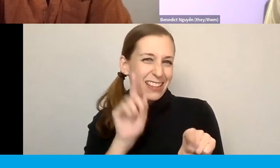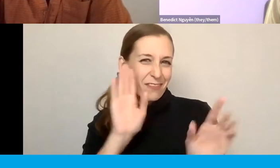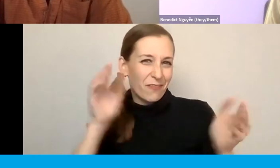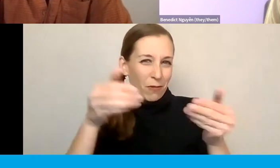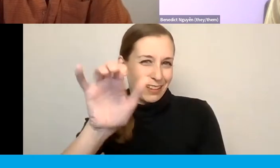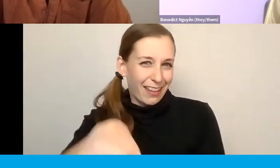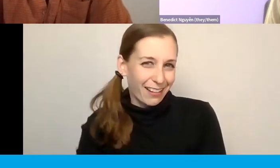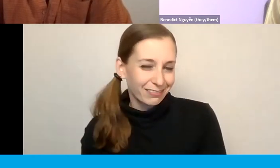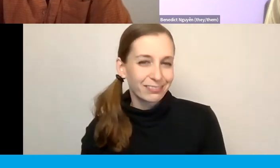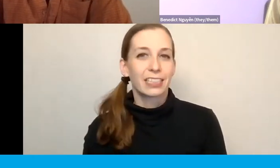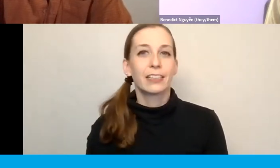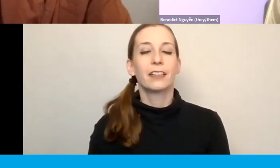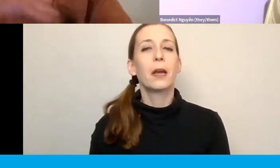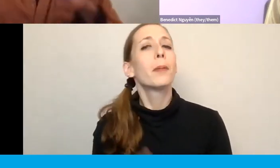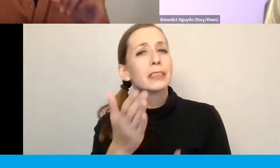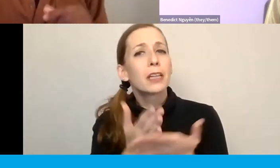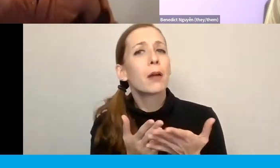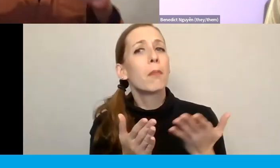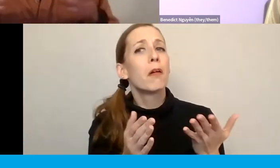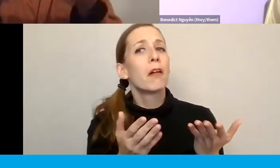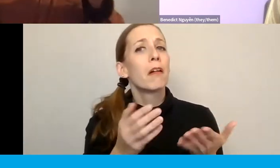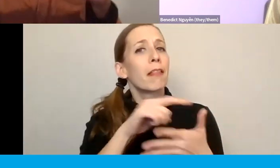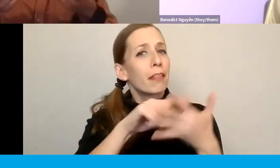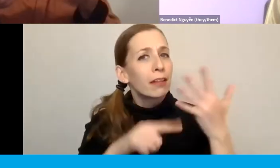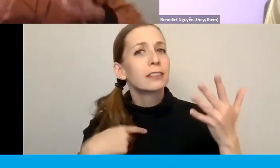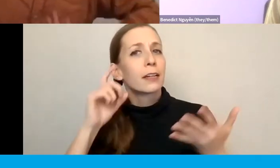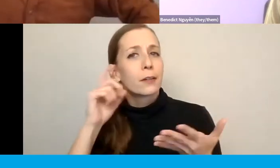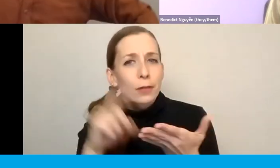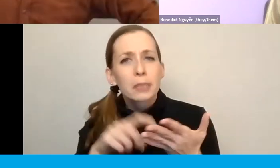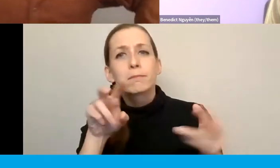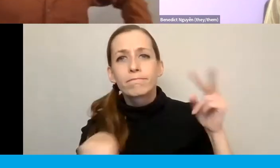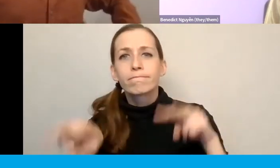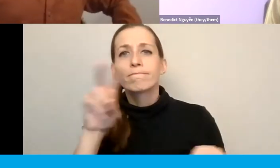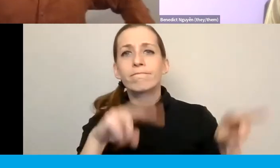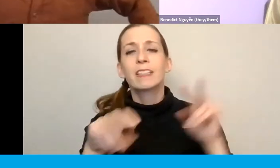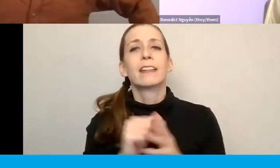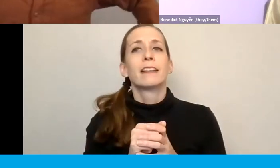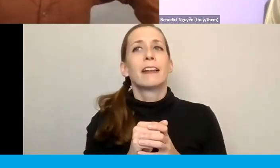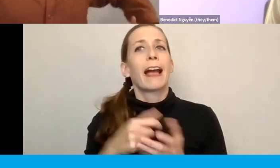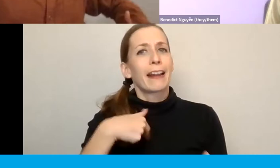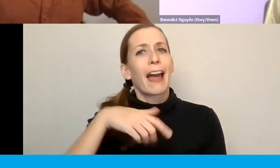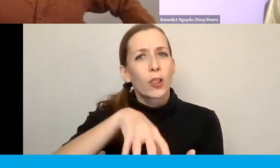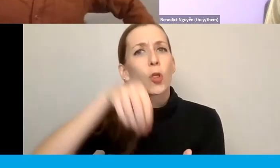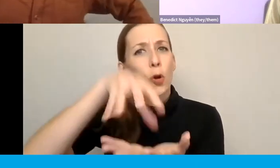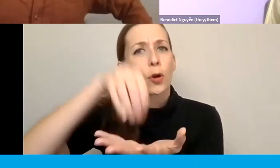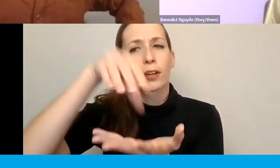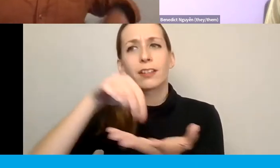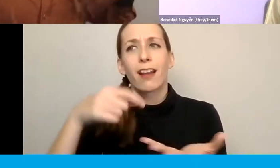observations, and maybe I developed some tools, right? Like I think that things like read a little